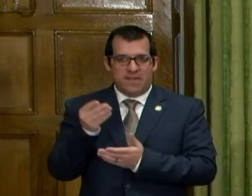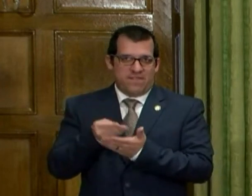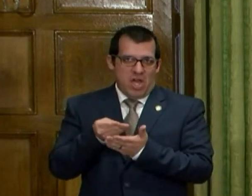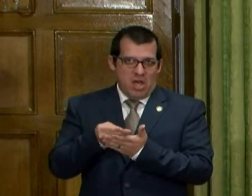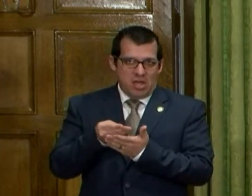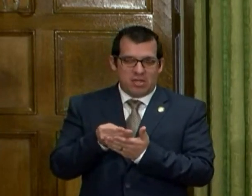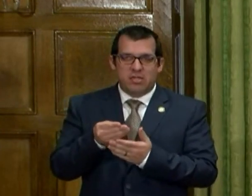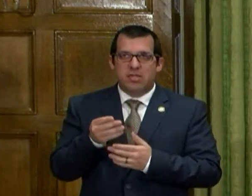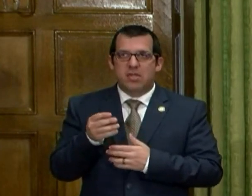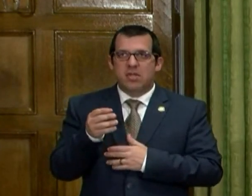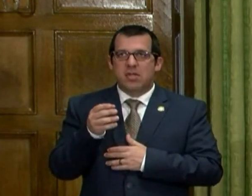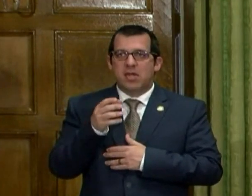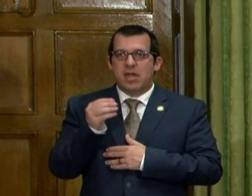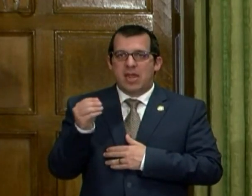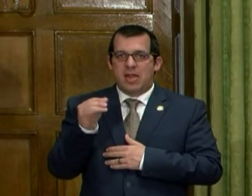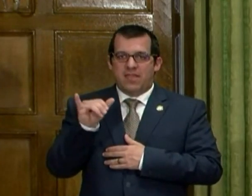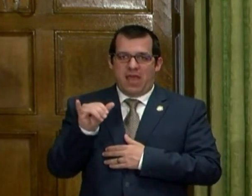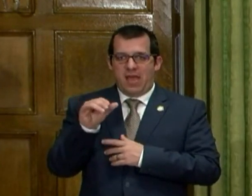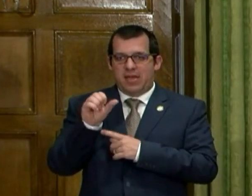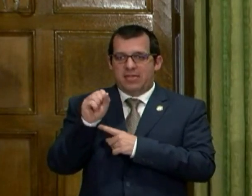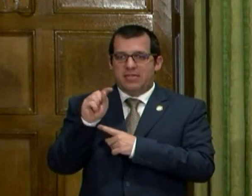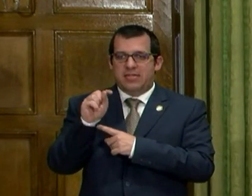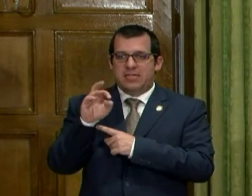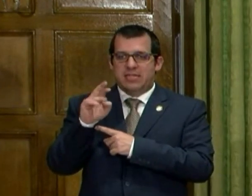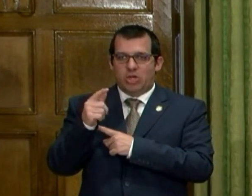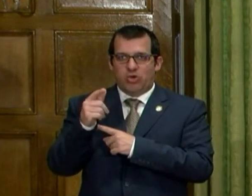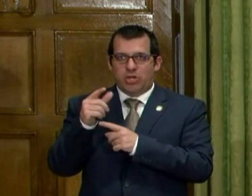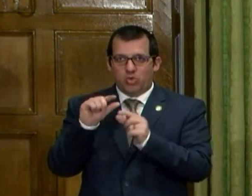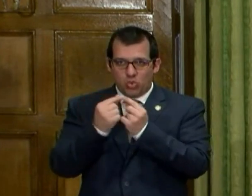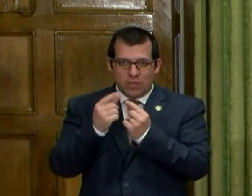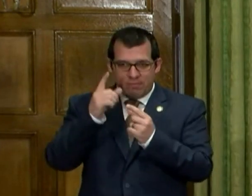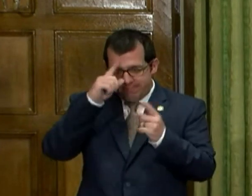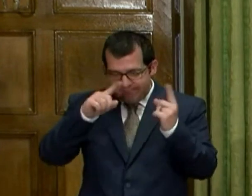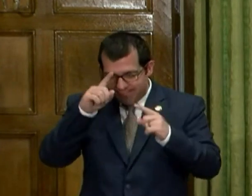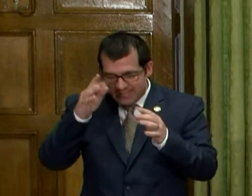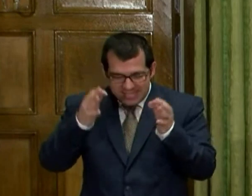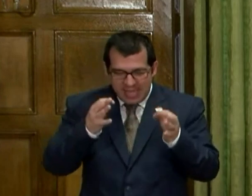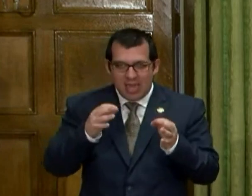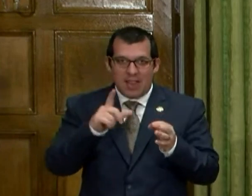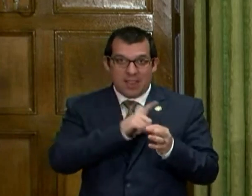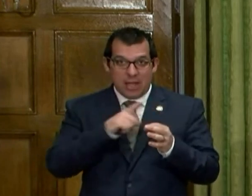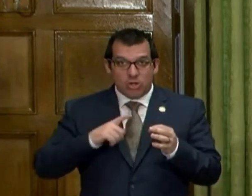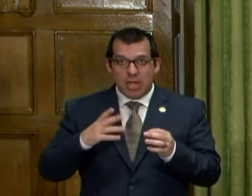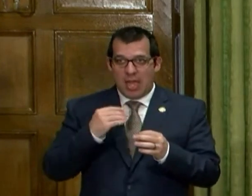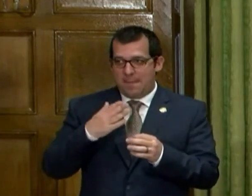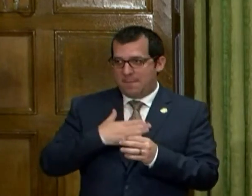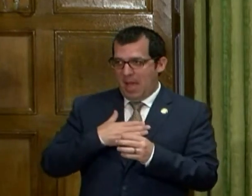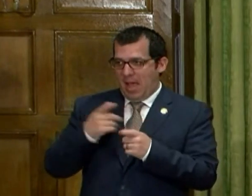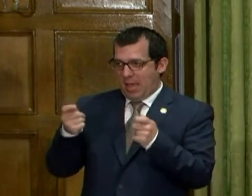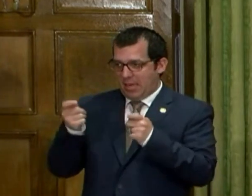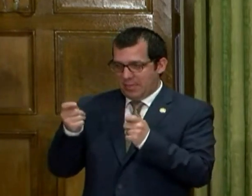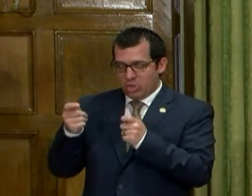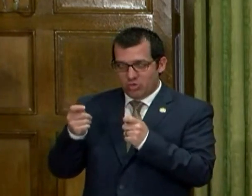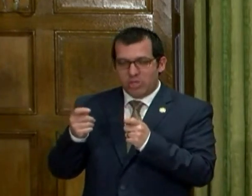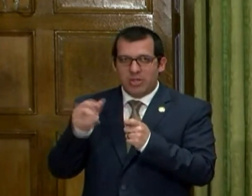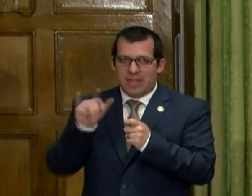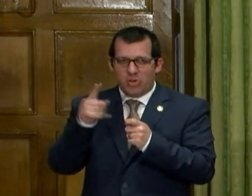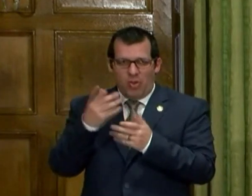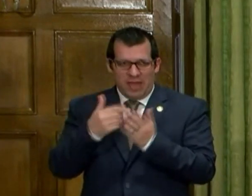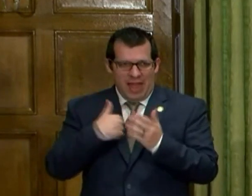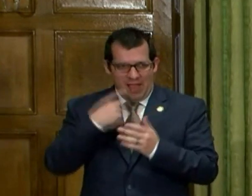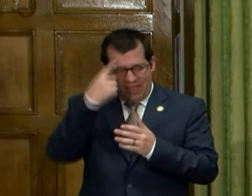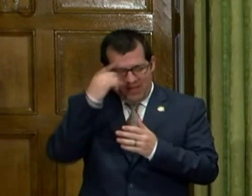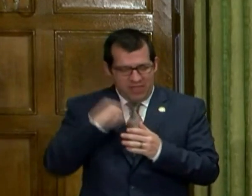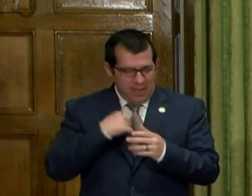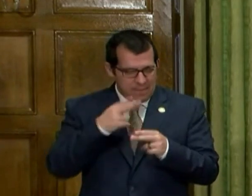fund and steering group for that purpose. That is legislators and my administration. And so that's the only thing I can think of